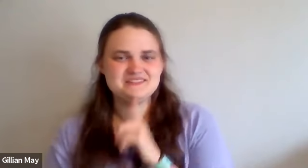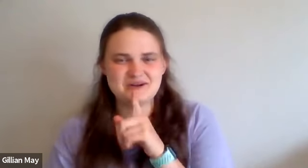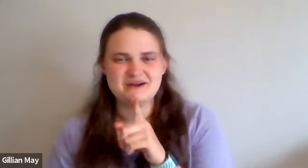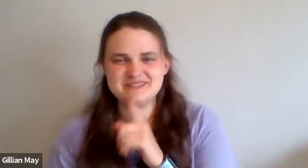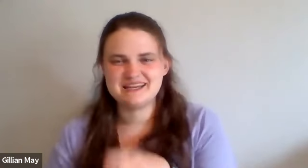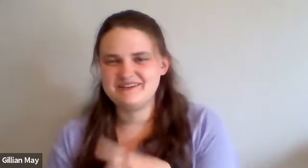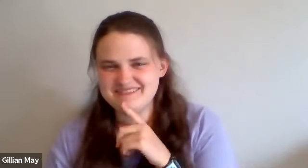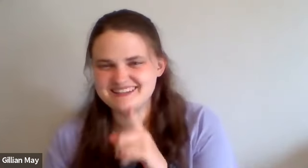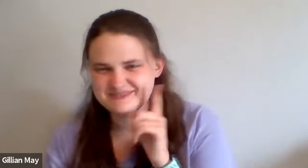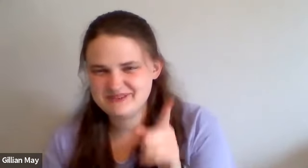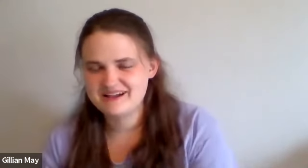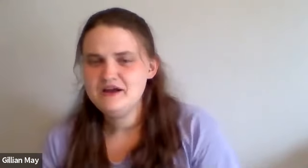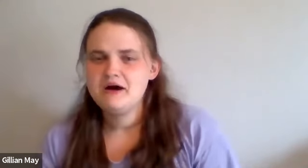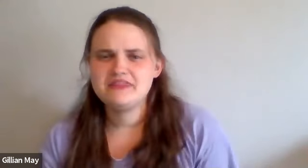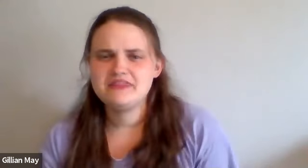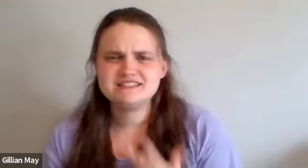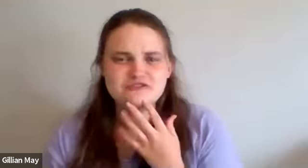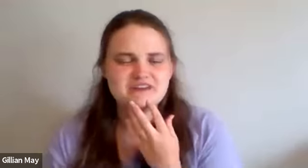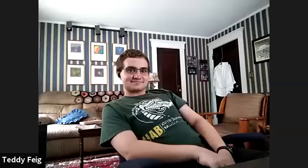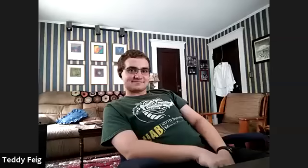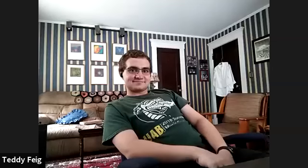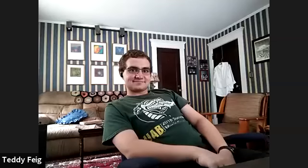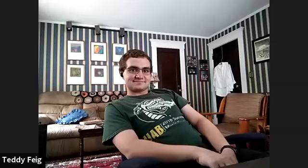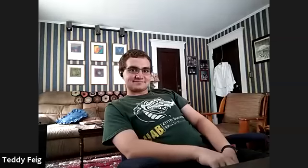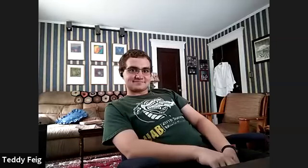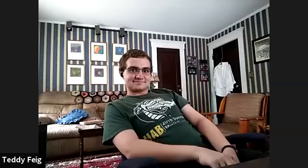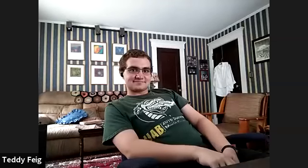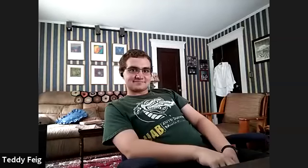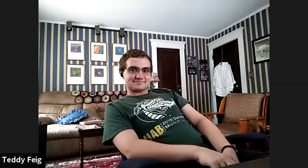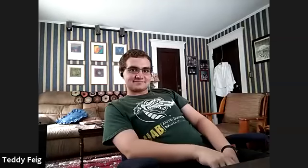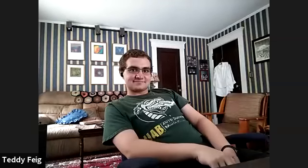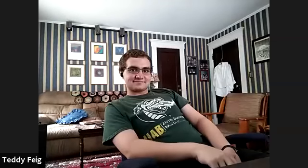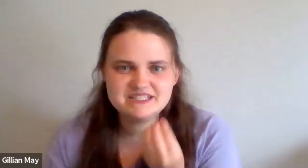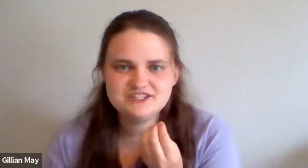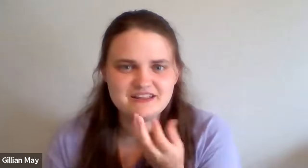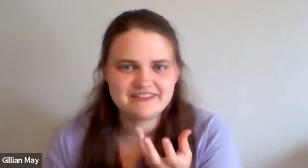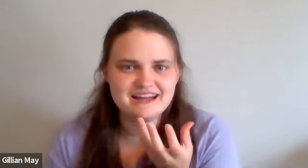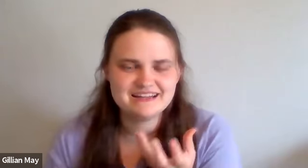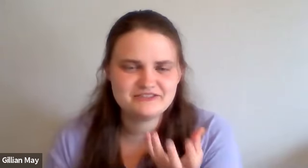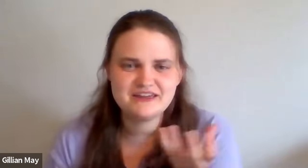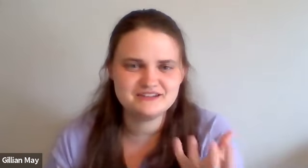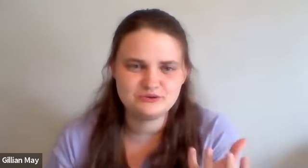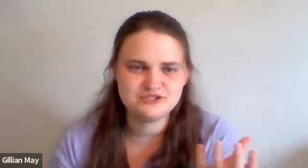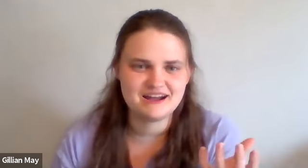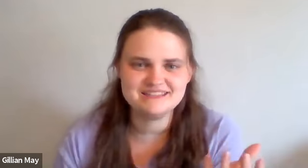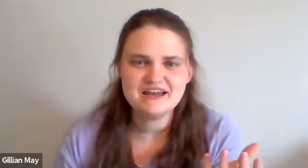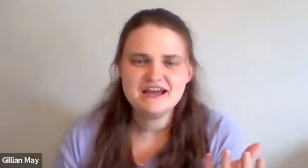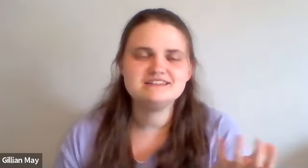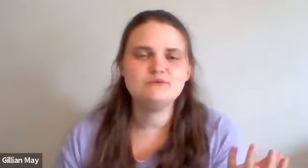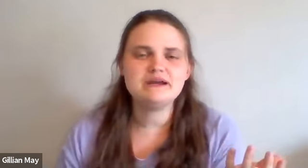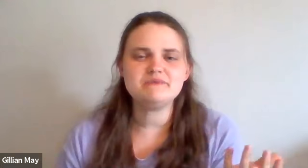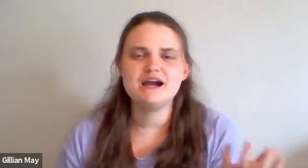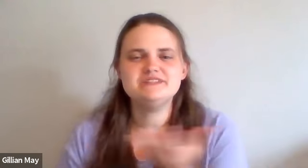So I was like, oh yes, I'm glad. And then I sat there thinking, oh no, did I tell you guys that I'm a teacher? Like that, I think I told you guys. I was like, Yeah. wait a minute, I'm